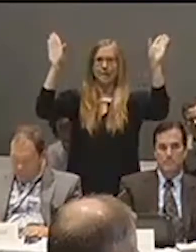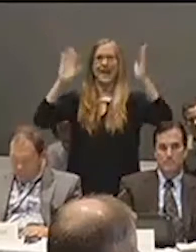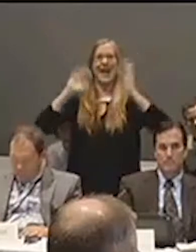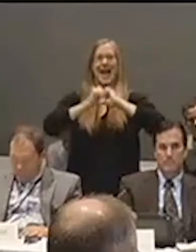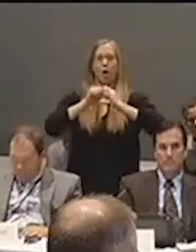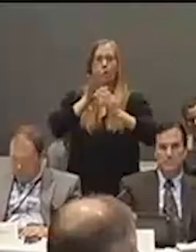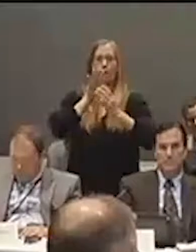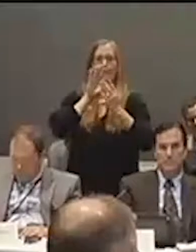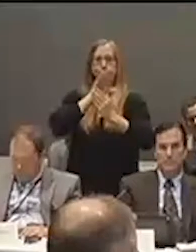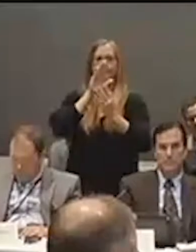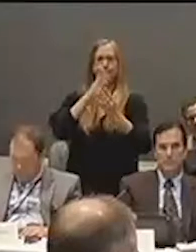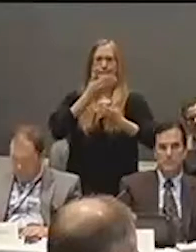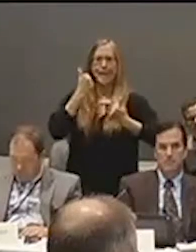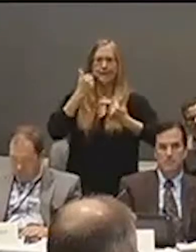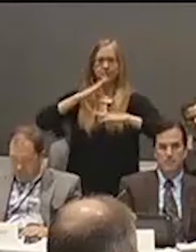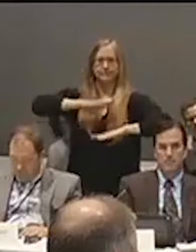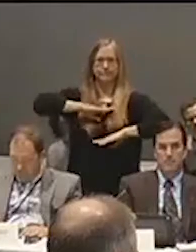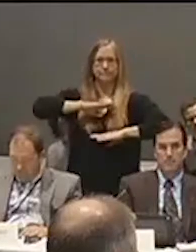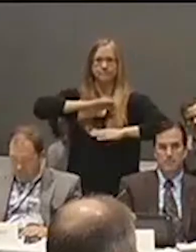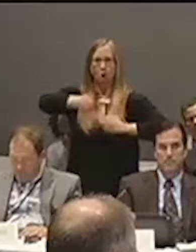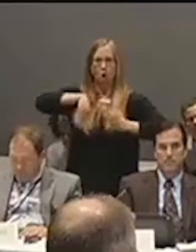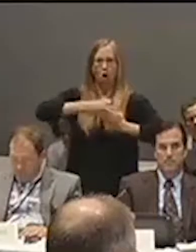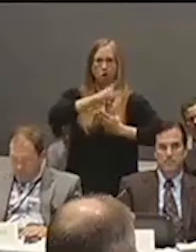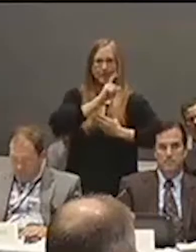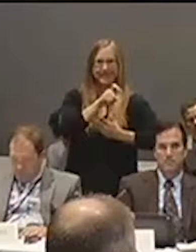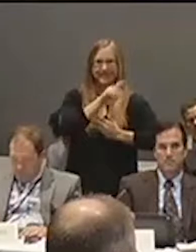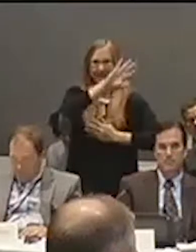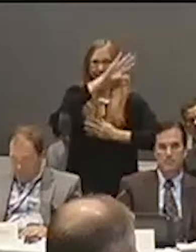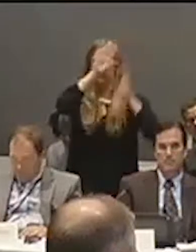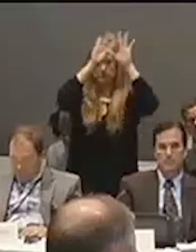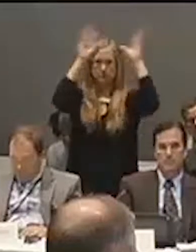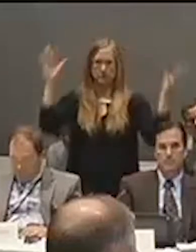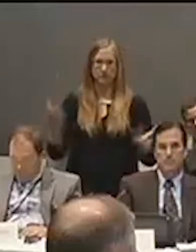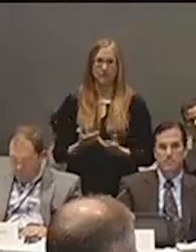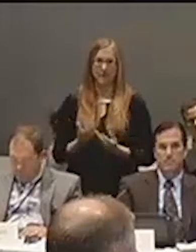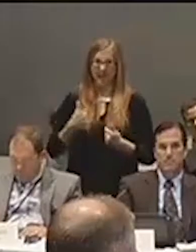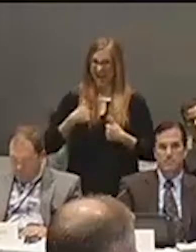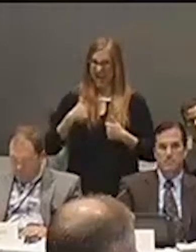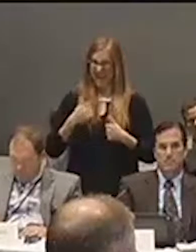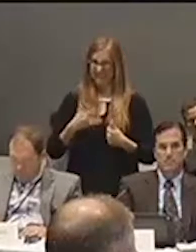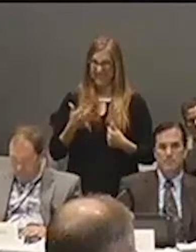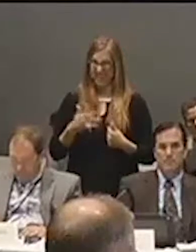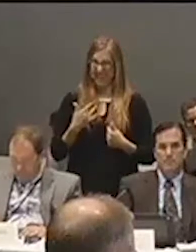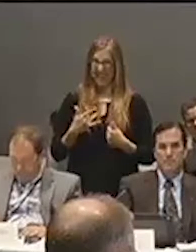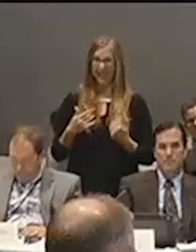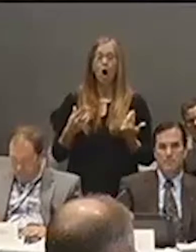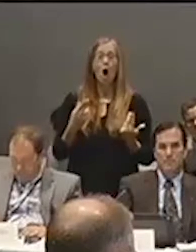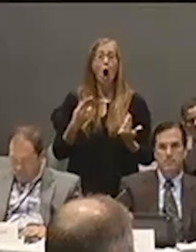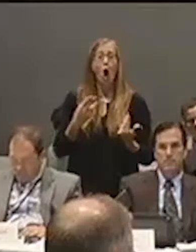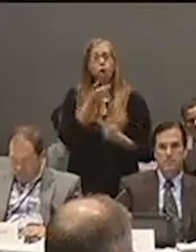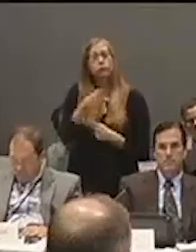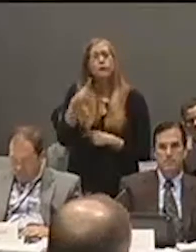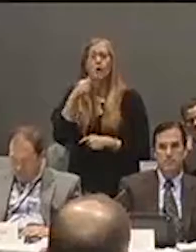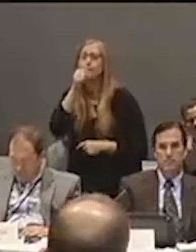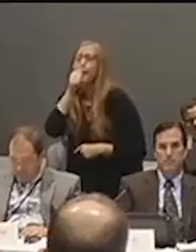but I'm of the camp that you don't use privatization or anything else as a panacea.